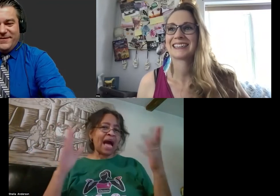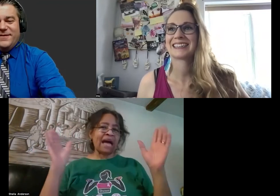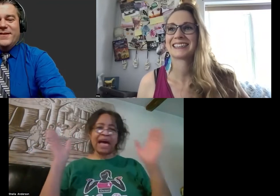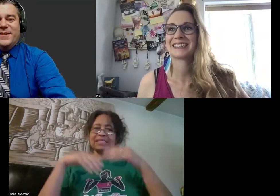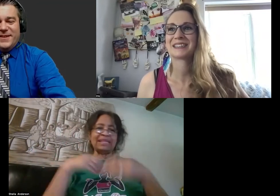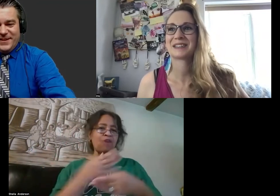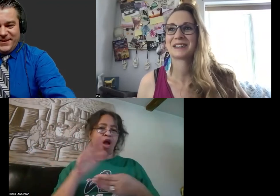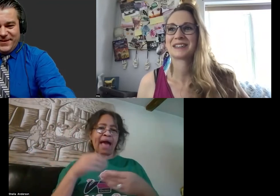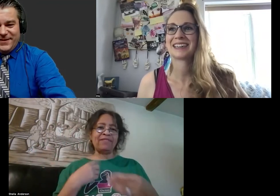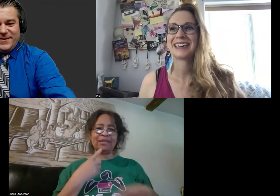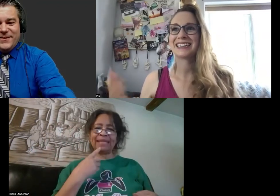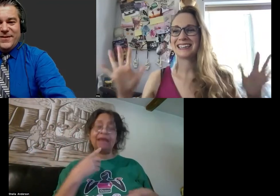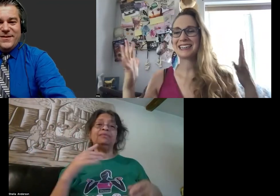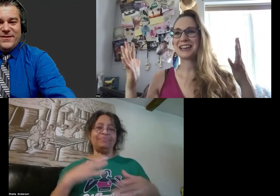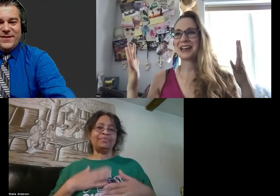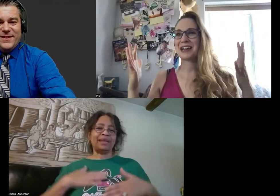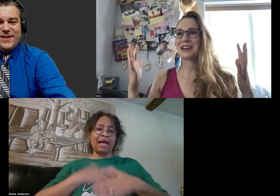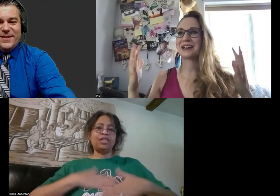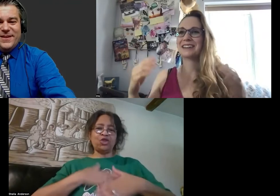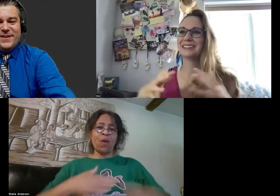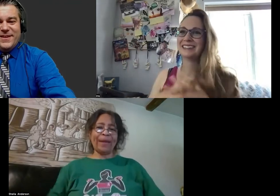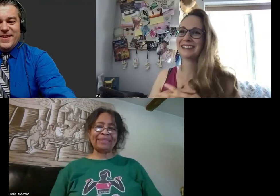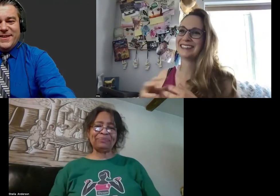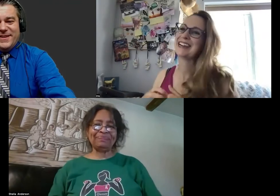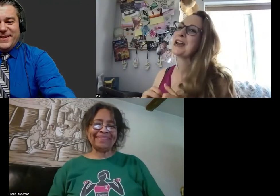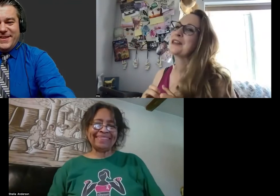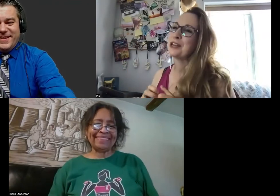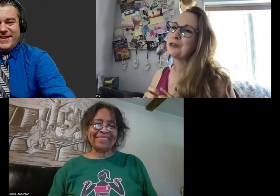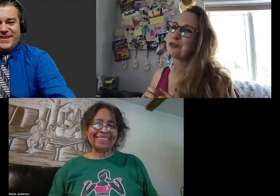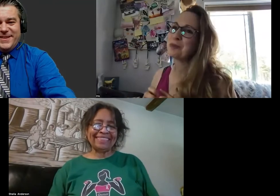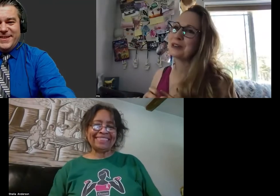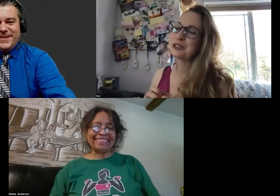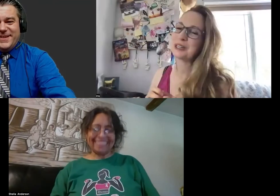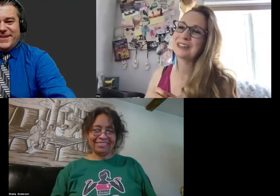So I guess that's all I have to say. Are you sure?